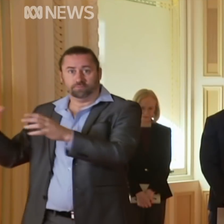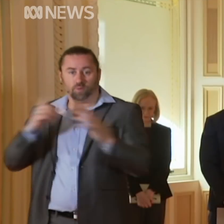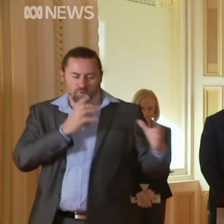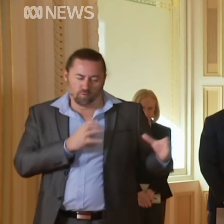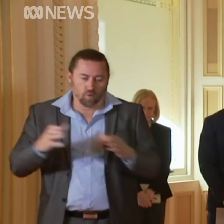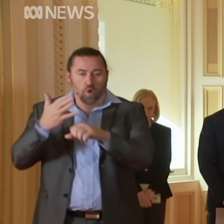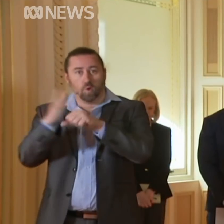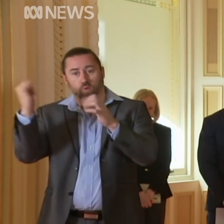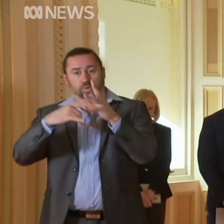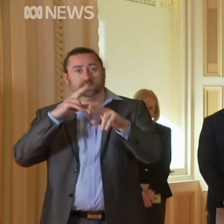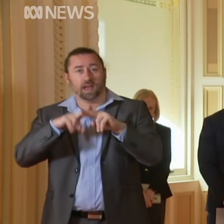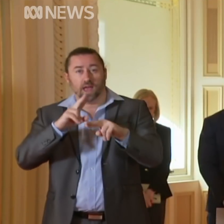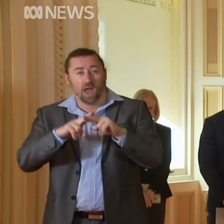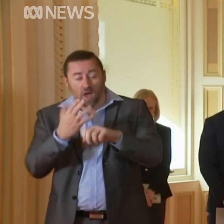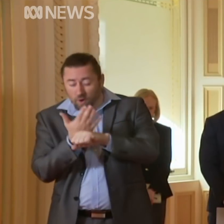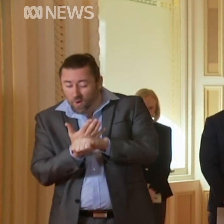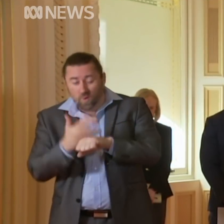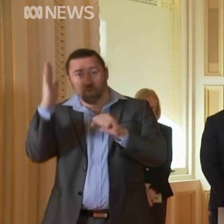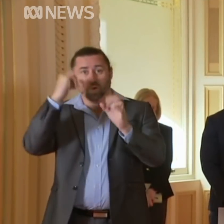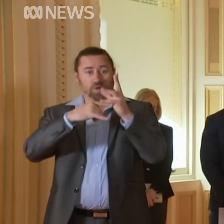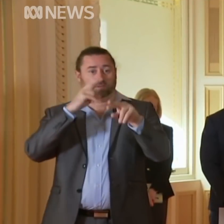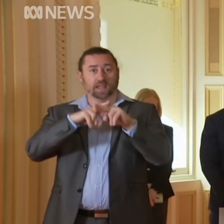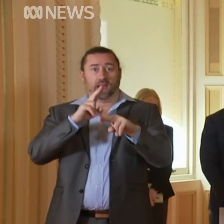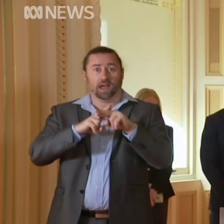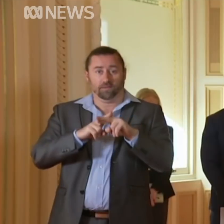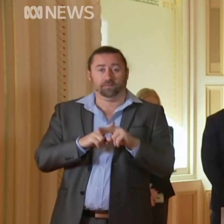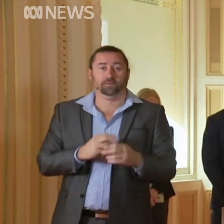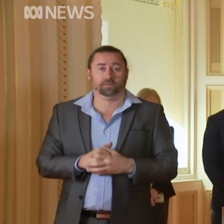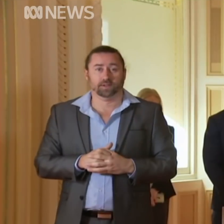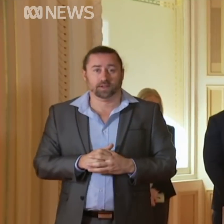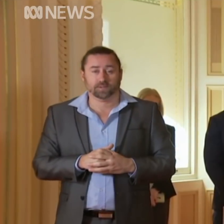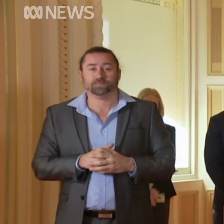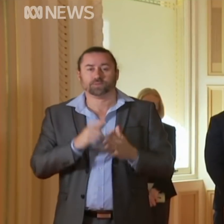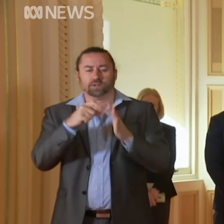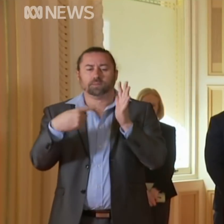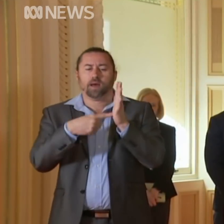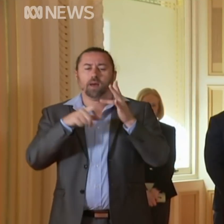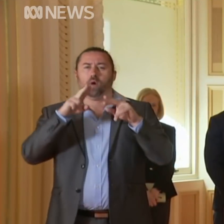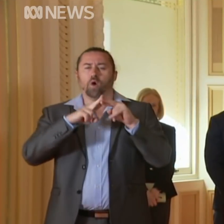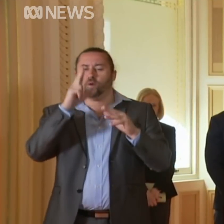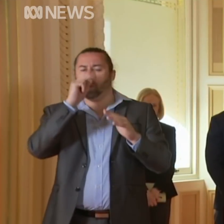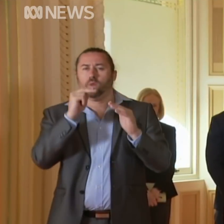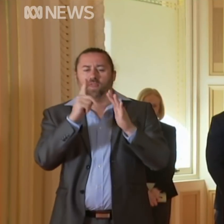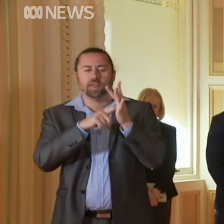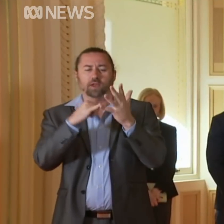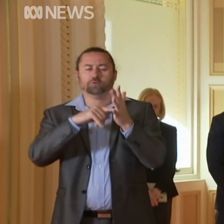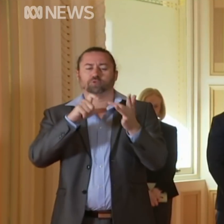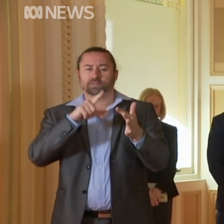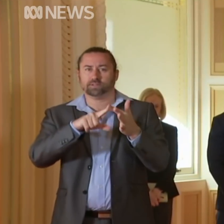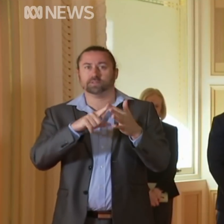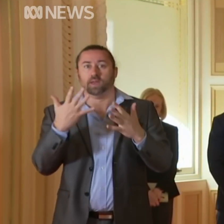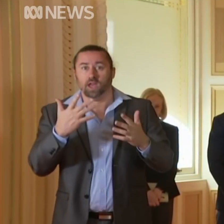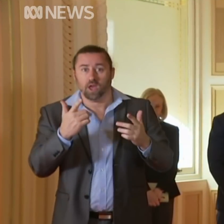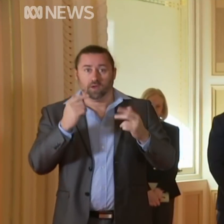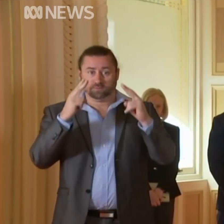we will swap in a completely new workforce led by the Department of Youth Justice. An executive director will come down